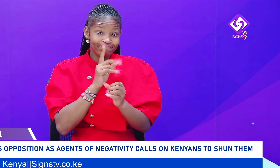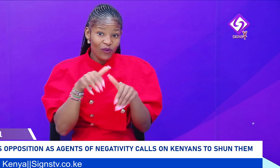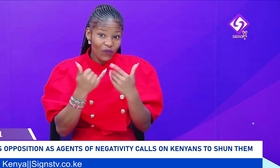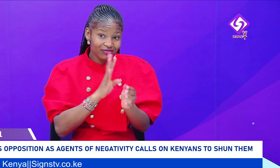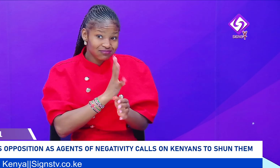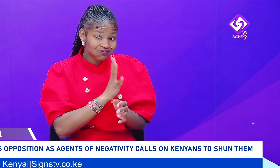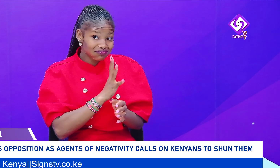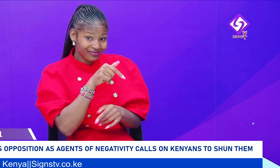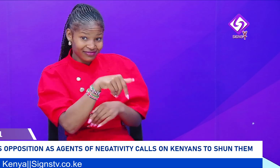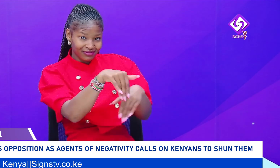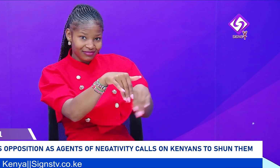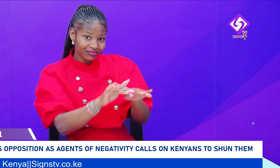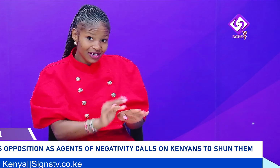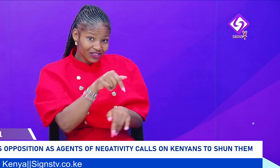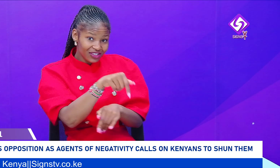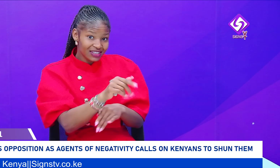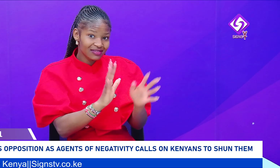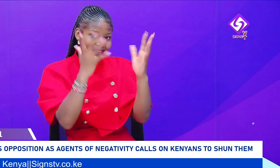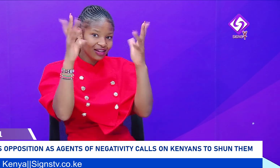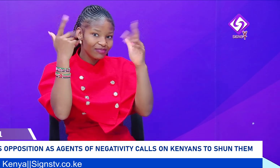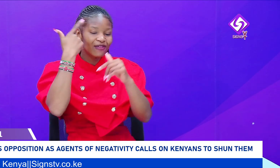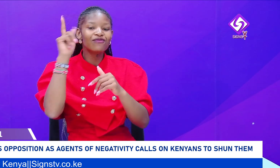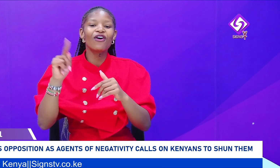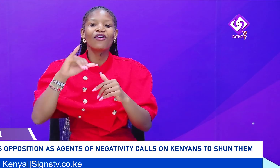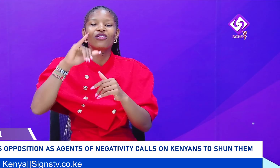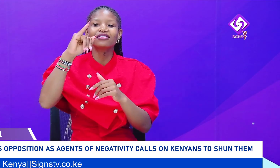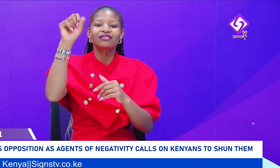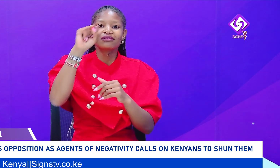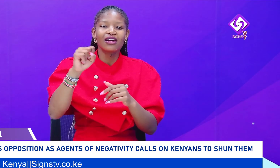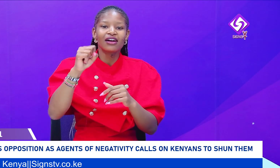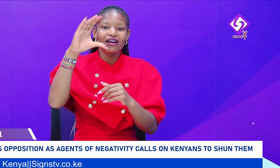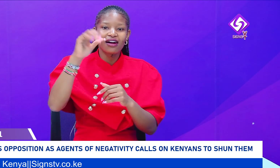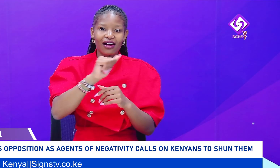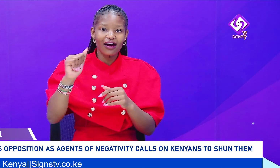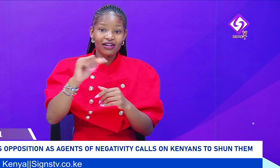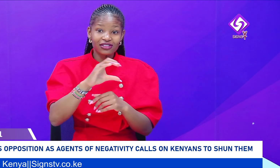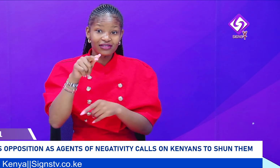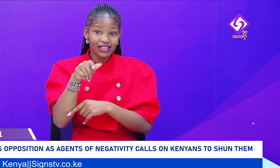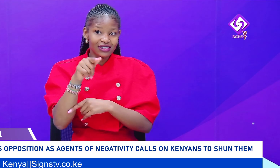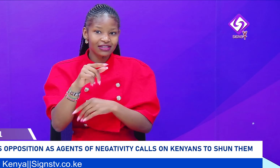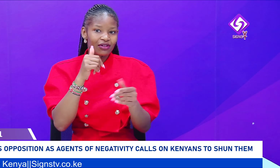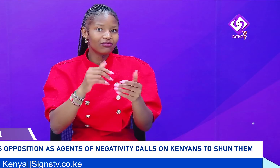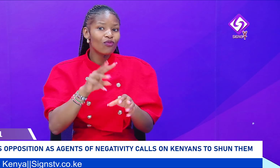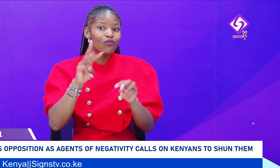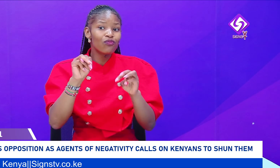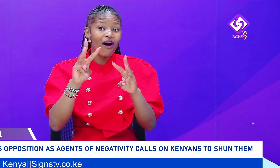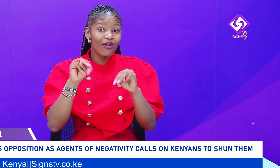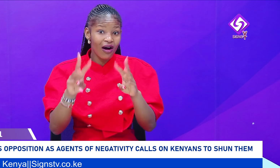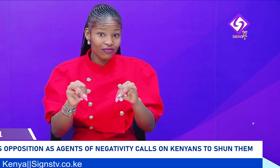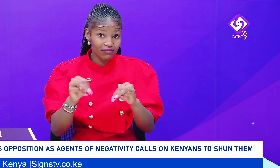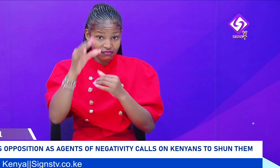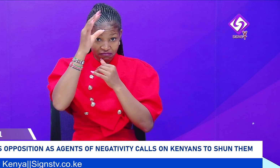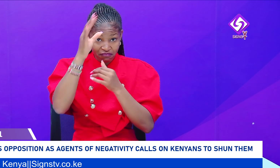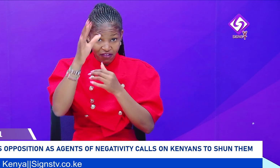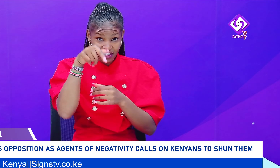The president, speaking at the burial ceremony of Isaac Ichungwah, the father of National